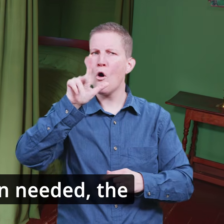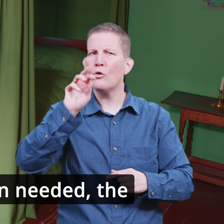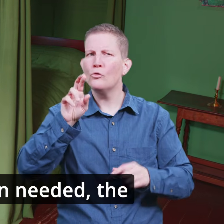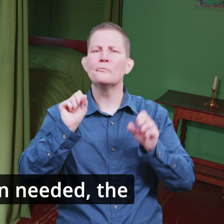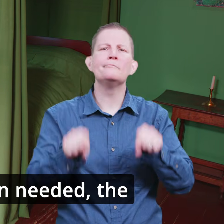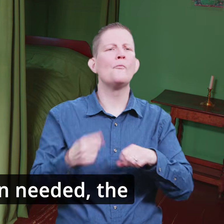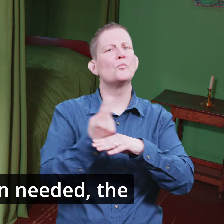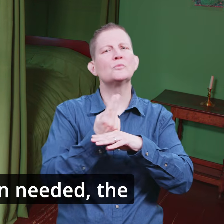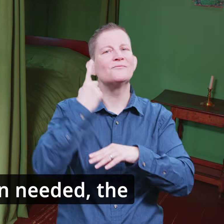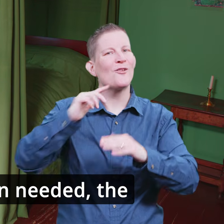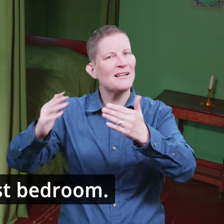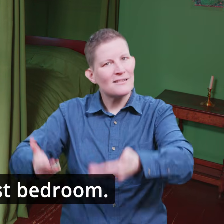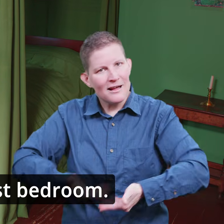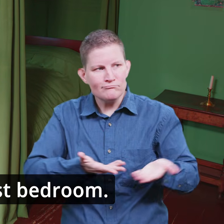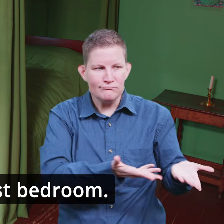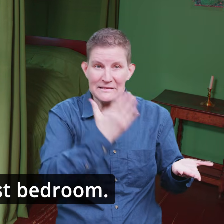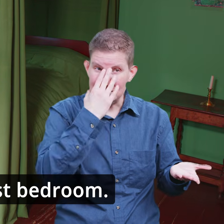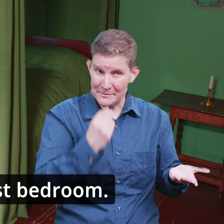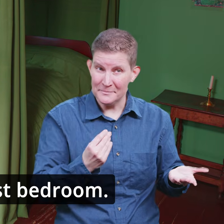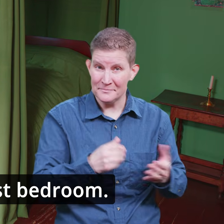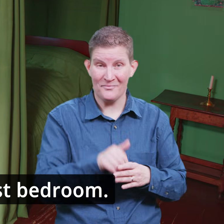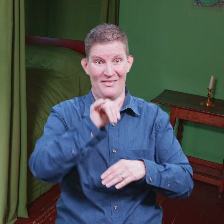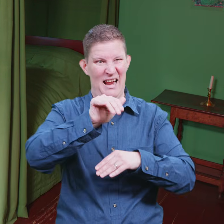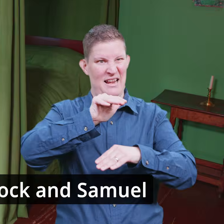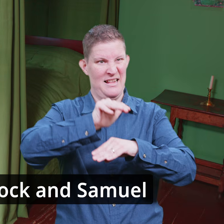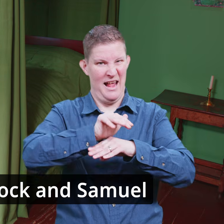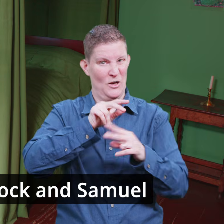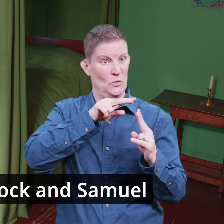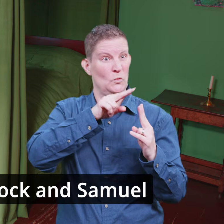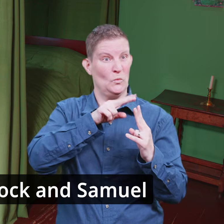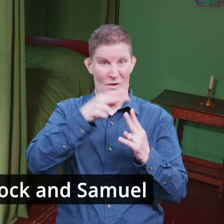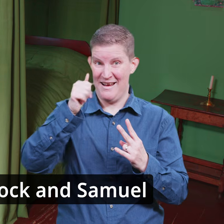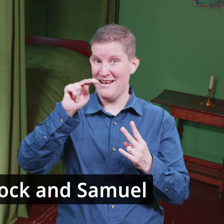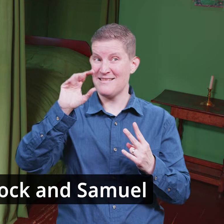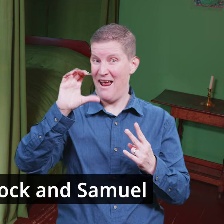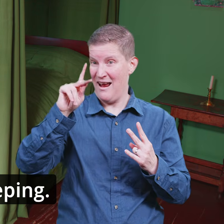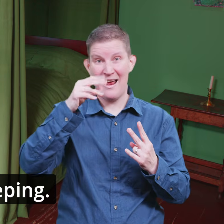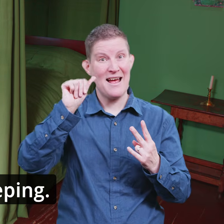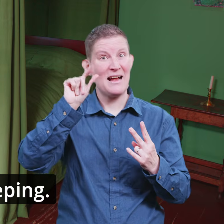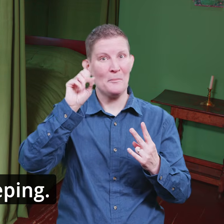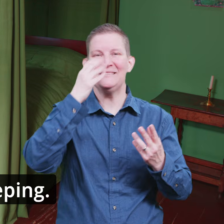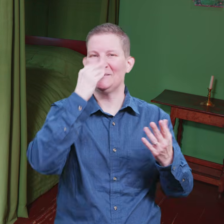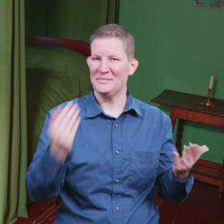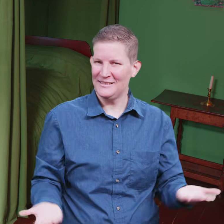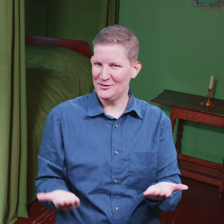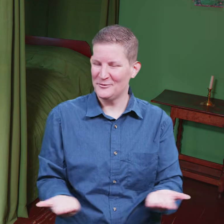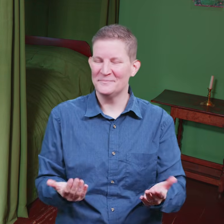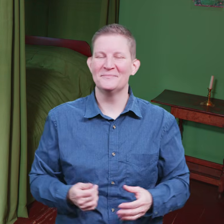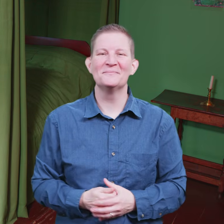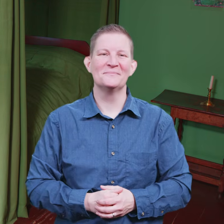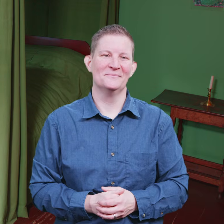formal parlor, but when needed, the Clarks used it as a guest bedroom. So this is where John Hancock and Samuel Adams were sleeping.